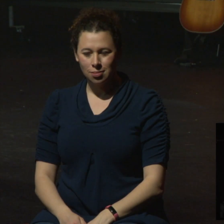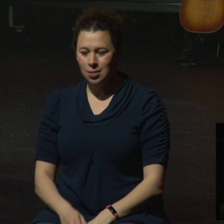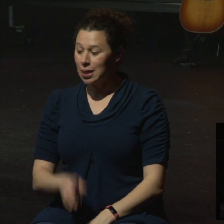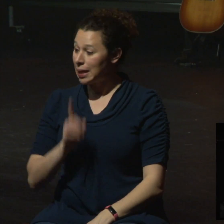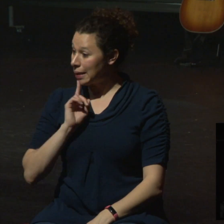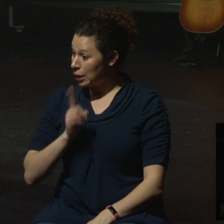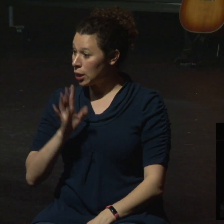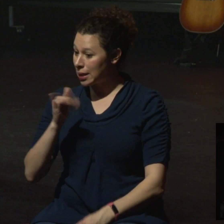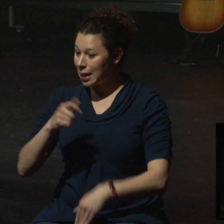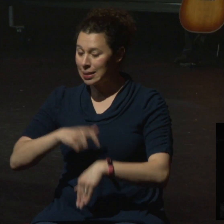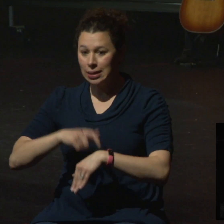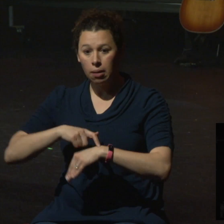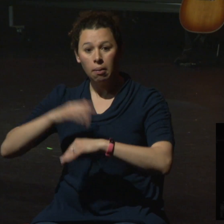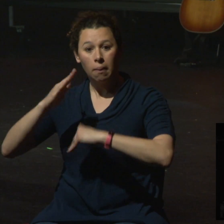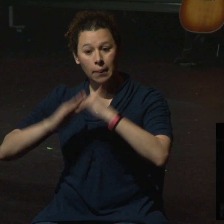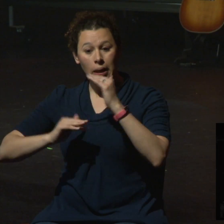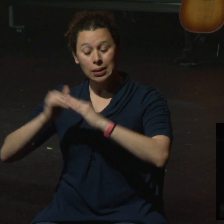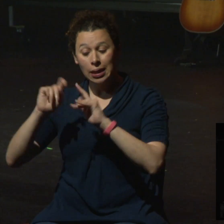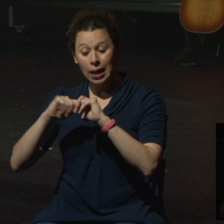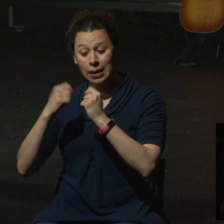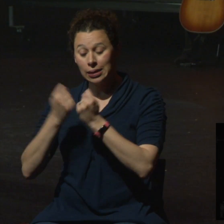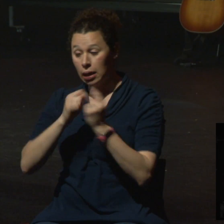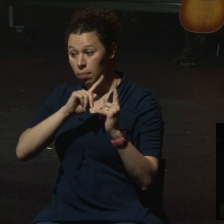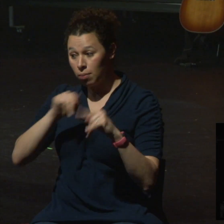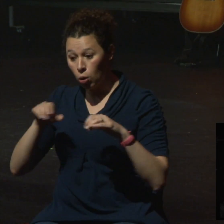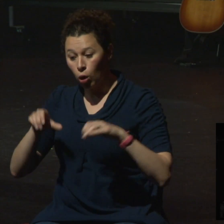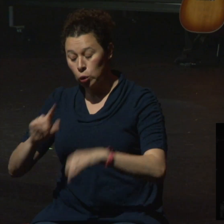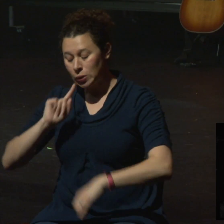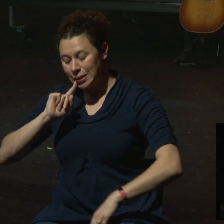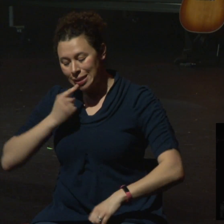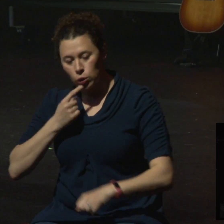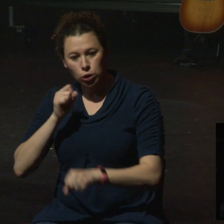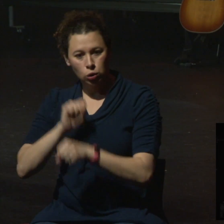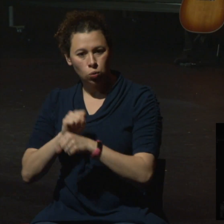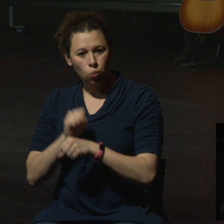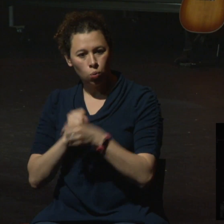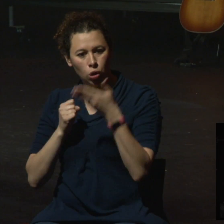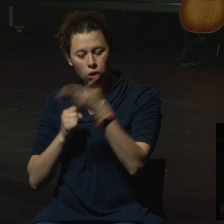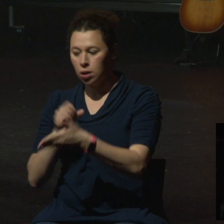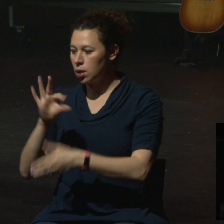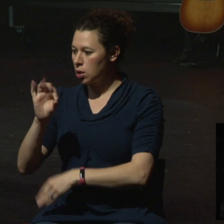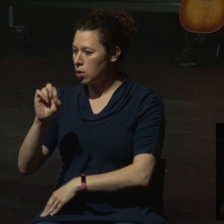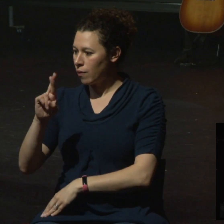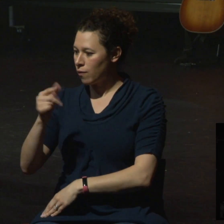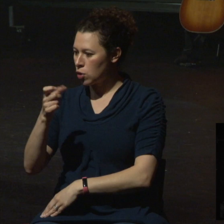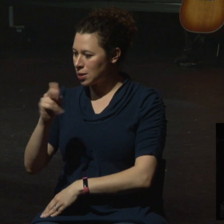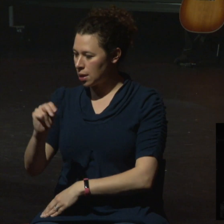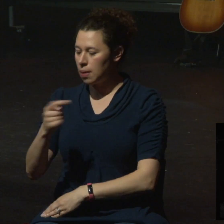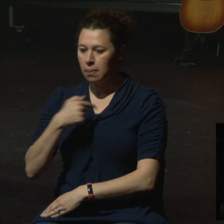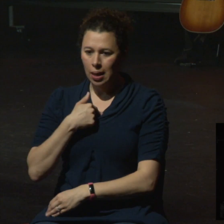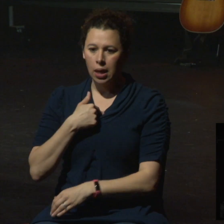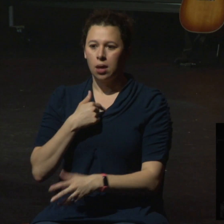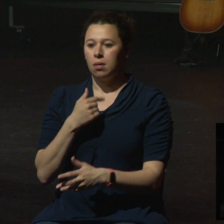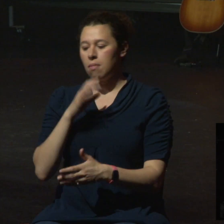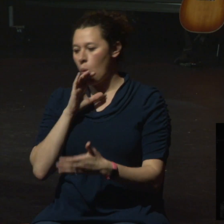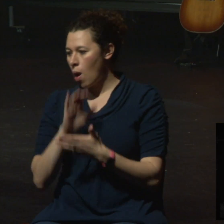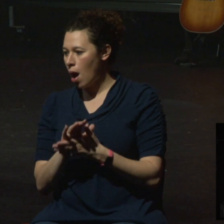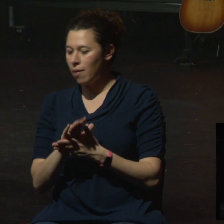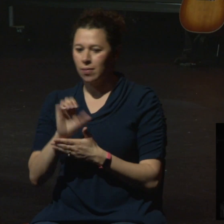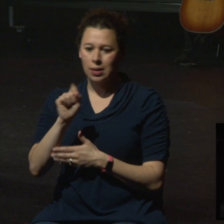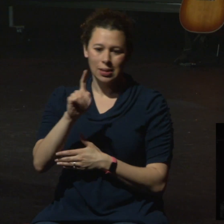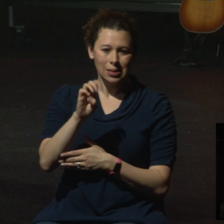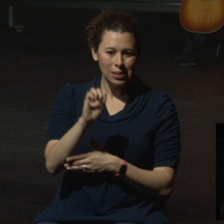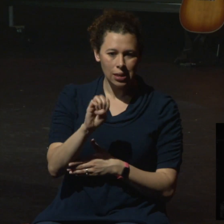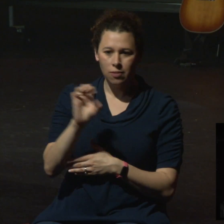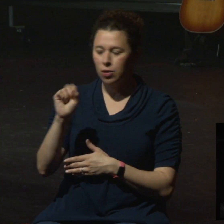of building a team to go do some serious work in Ferguson. Me, my wife, Steve, Sue, adding people to the